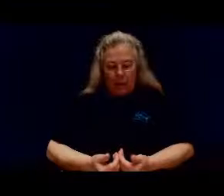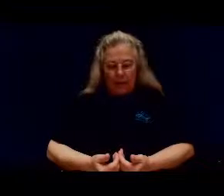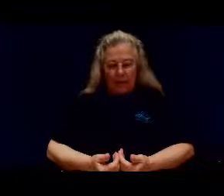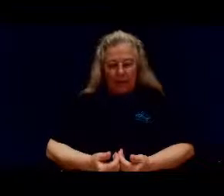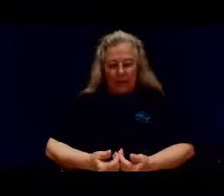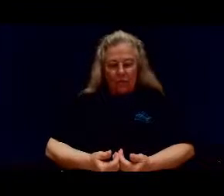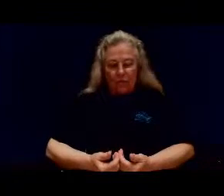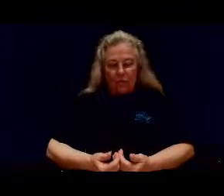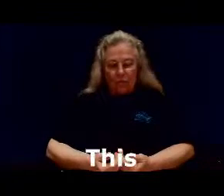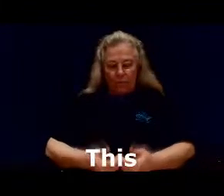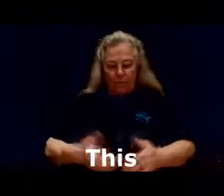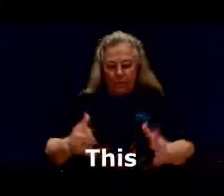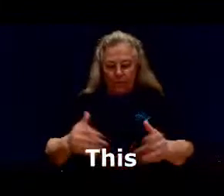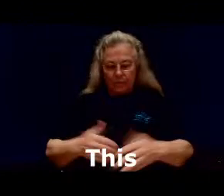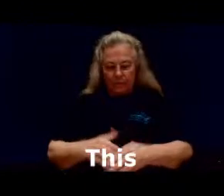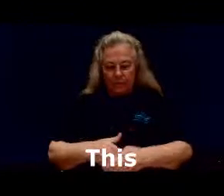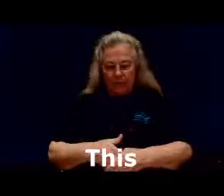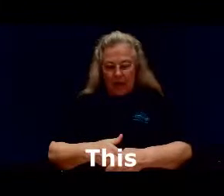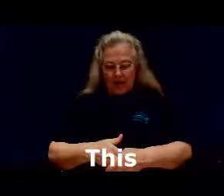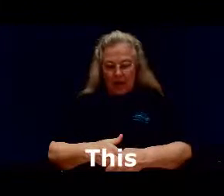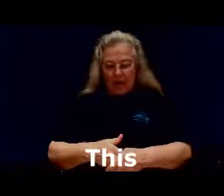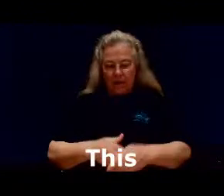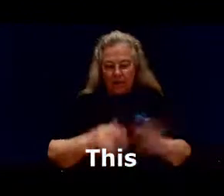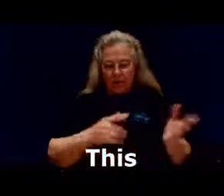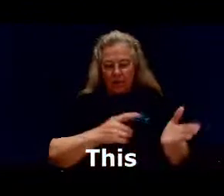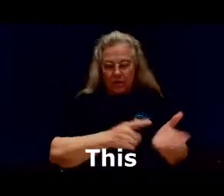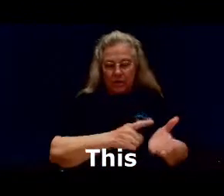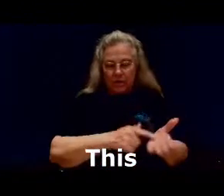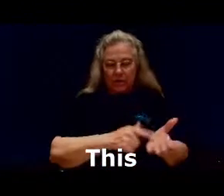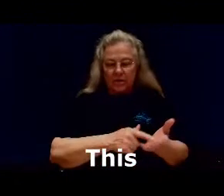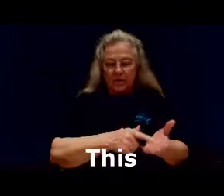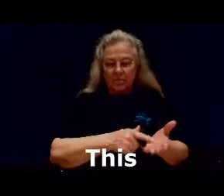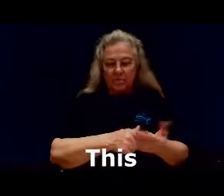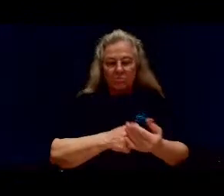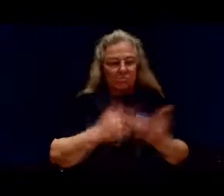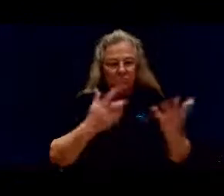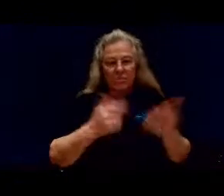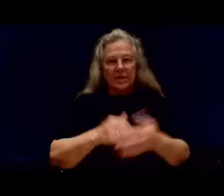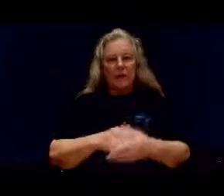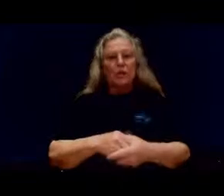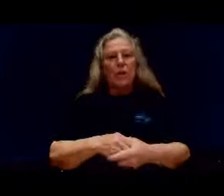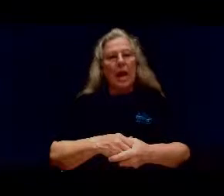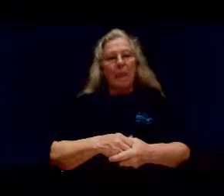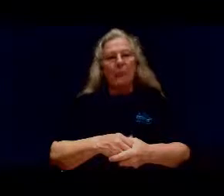And I think it's just this, same as we had before.